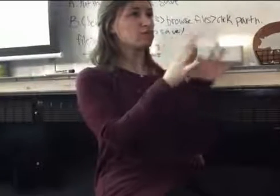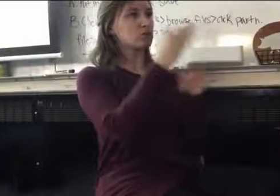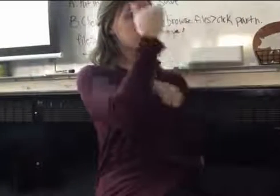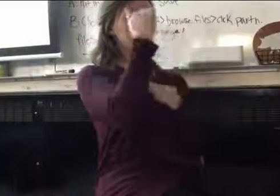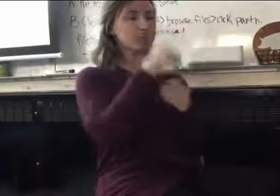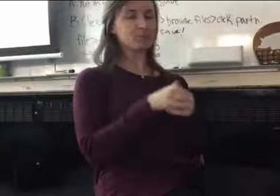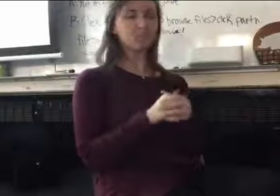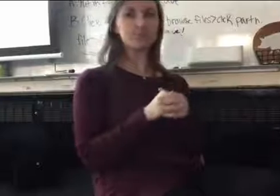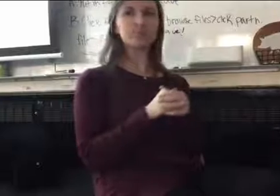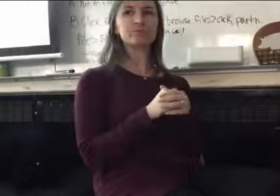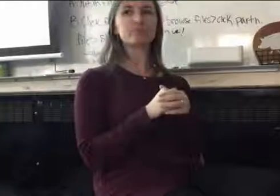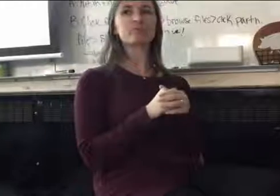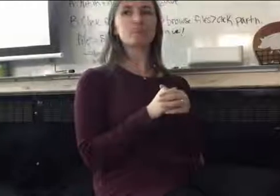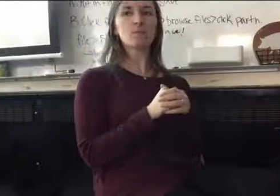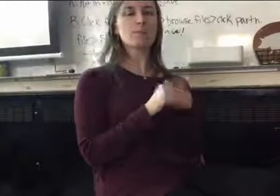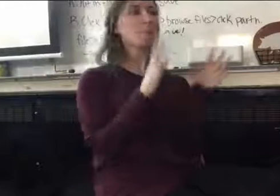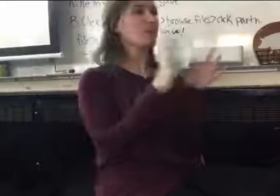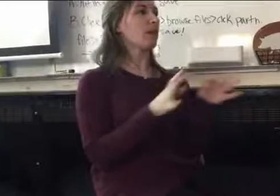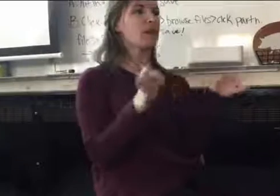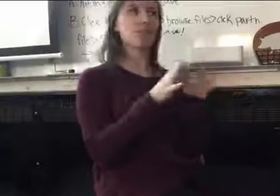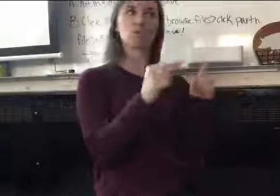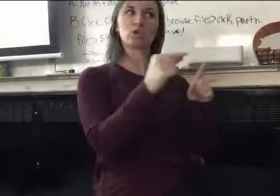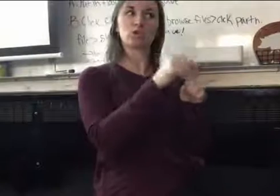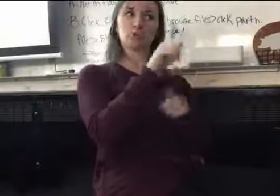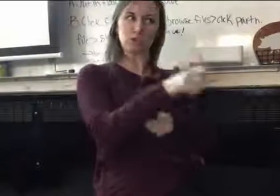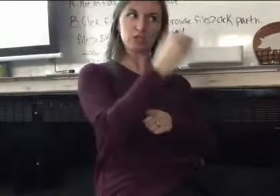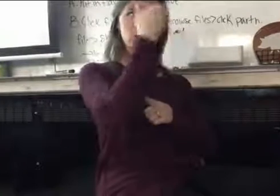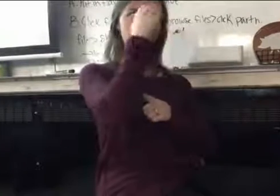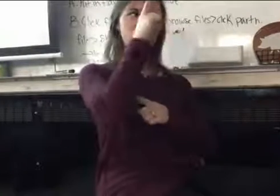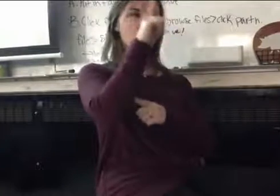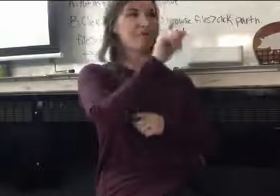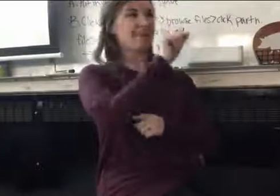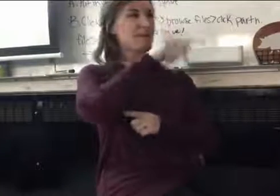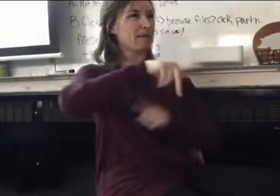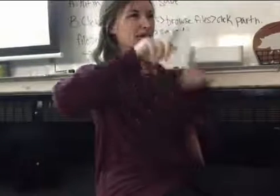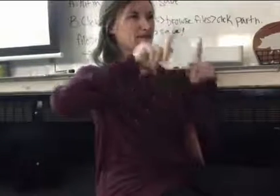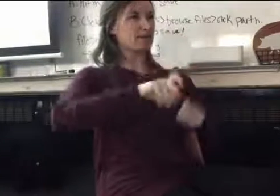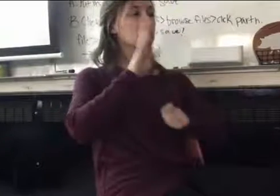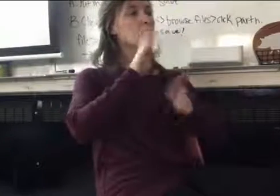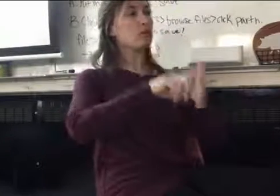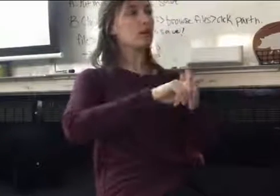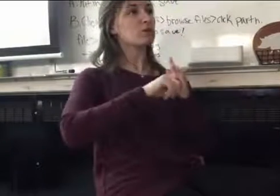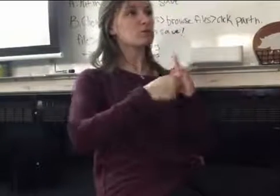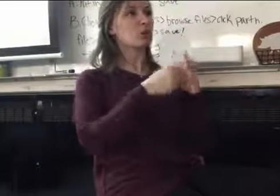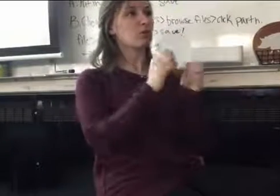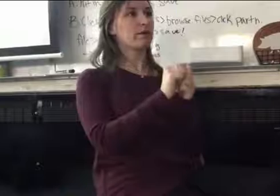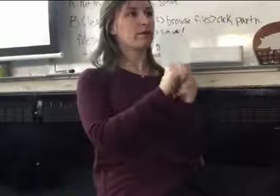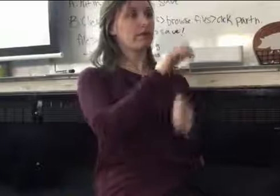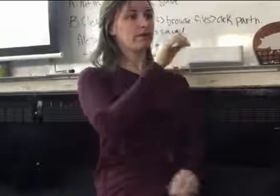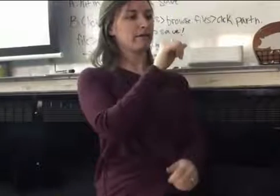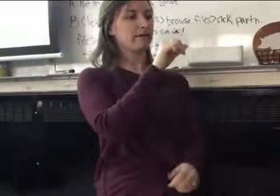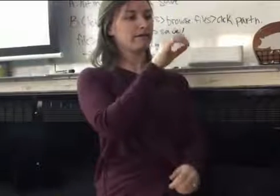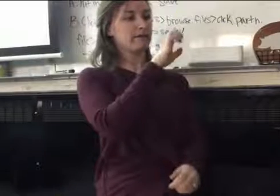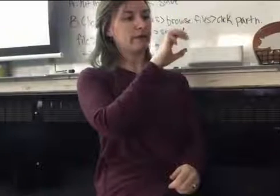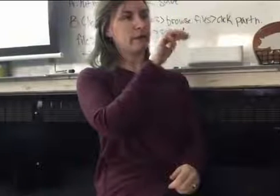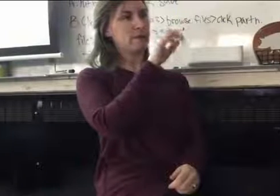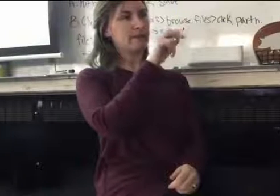are some big name things that you need to be able to know for the AP exam. And we're going to start with the Emancipation Proclamation. Now, I want